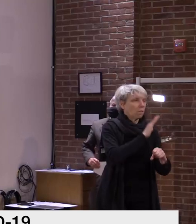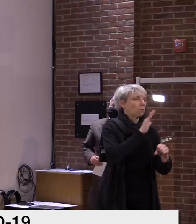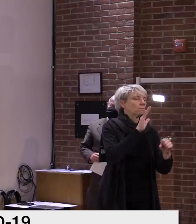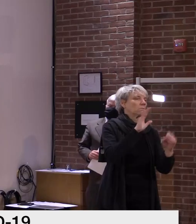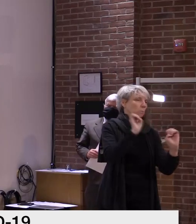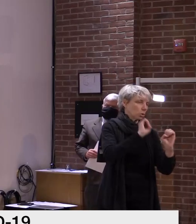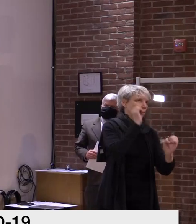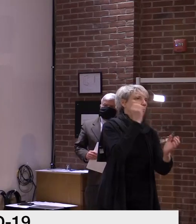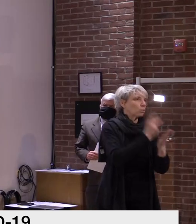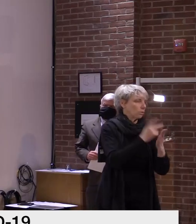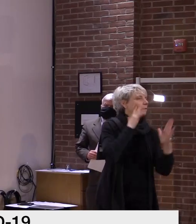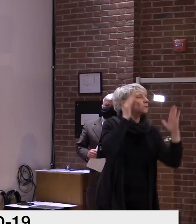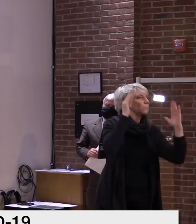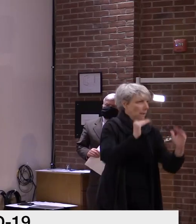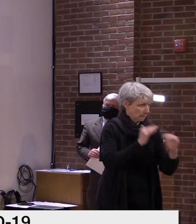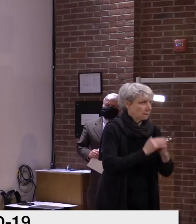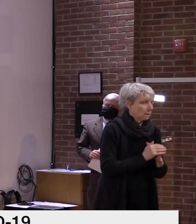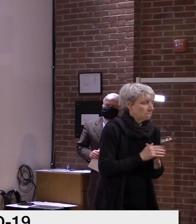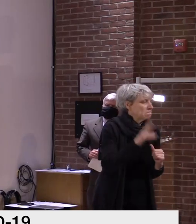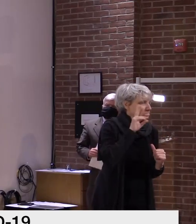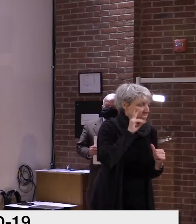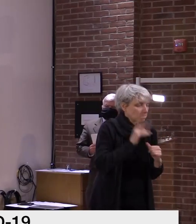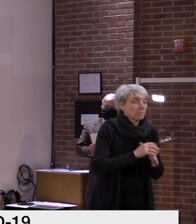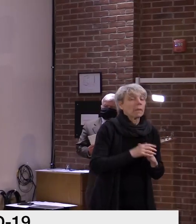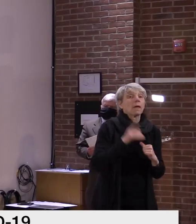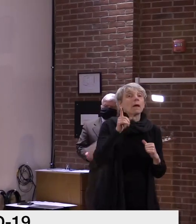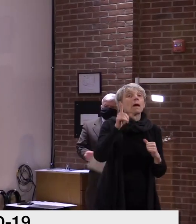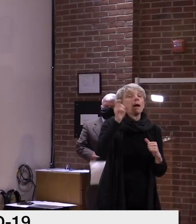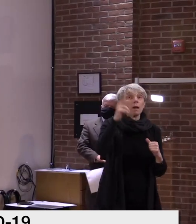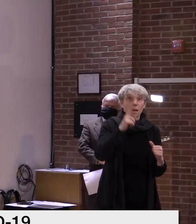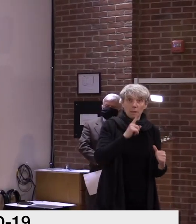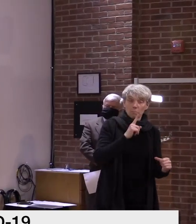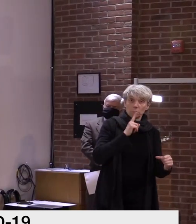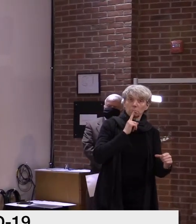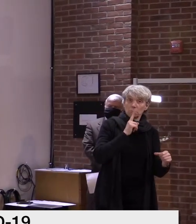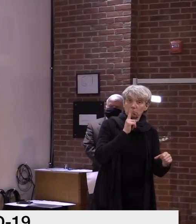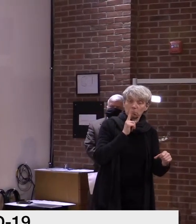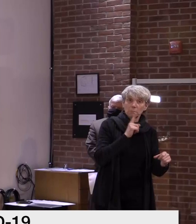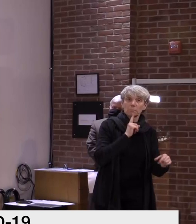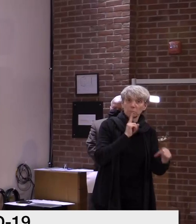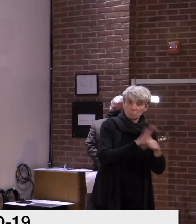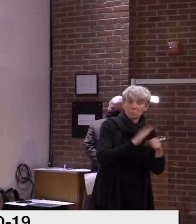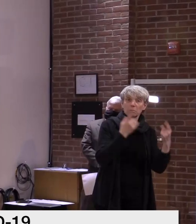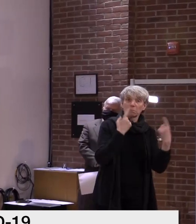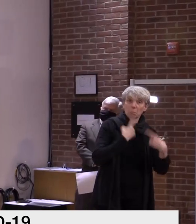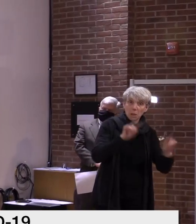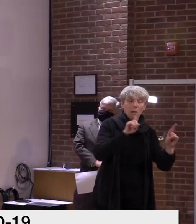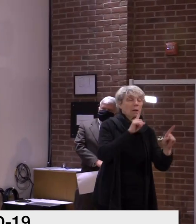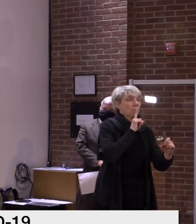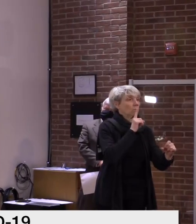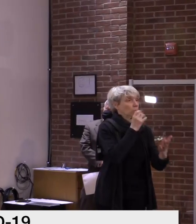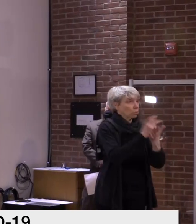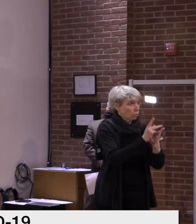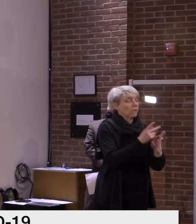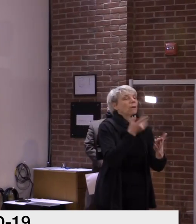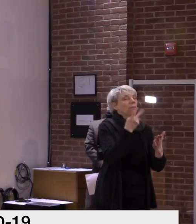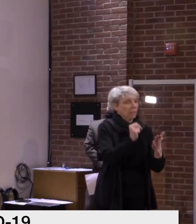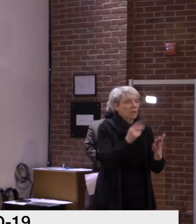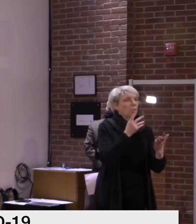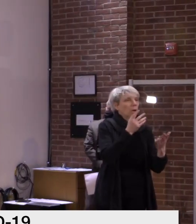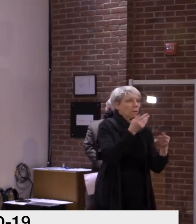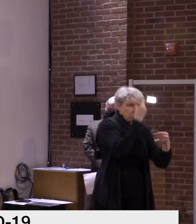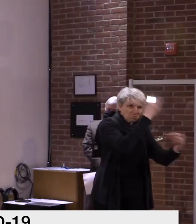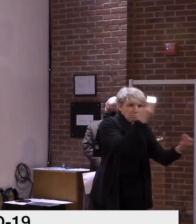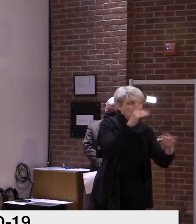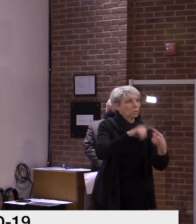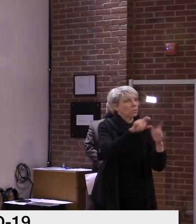approval, instructions and guidance surrounding use will be released to the states. Vermont has been preparing